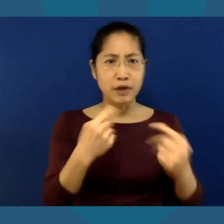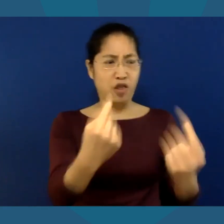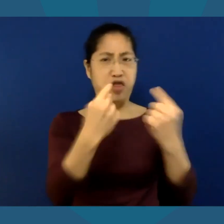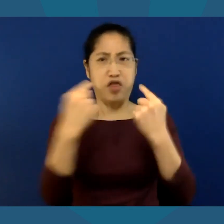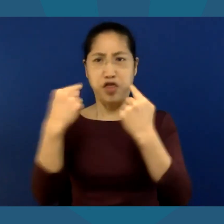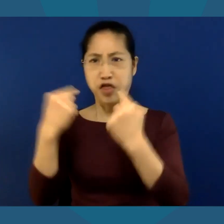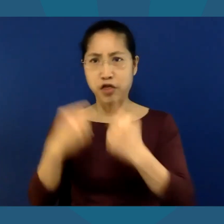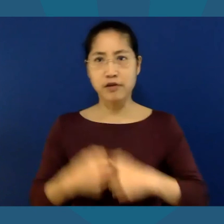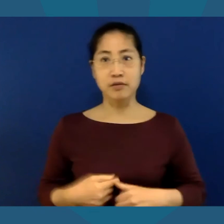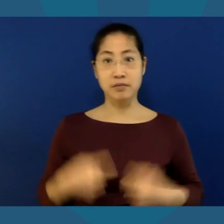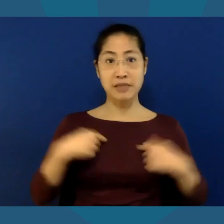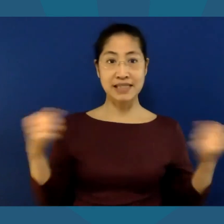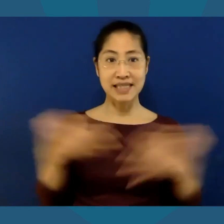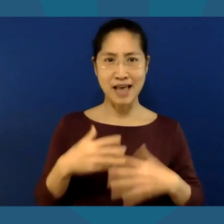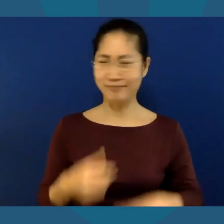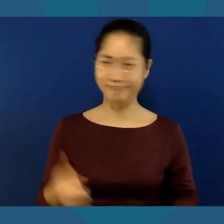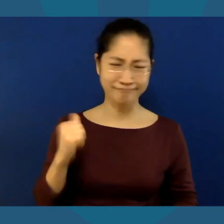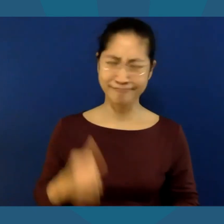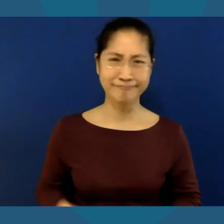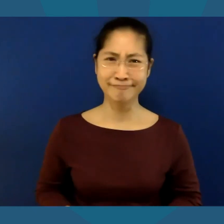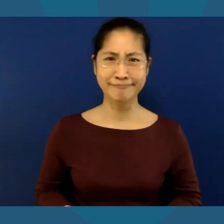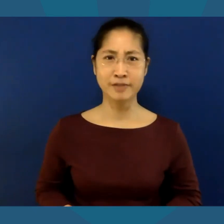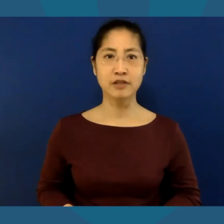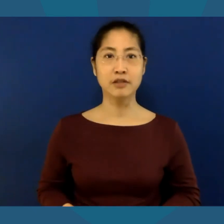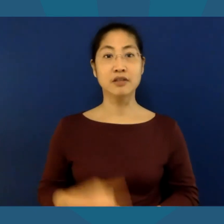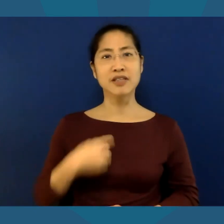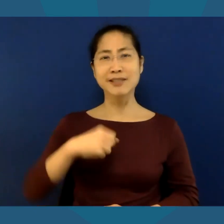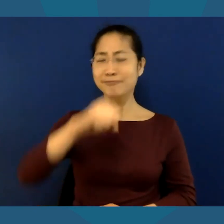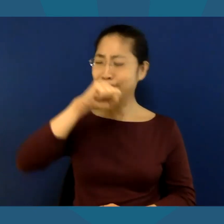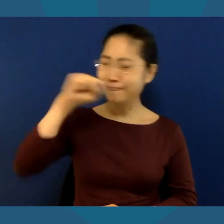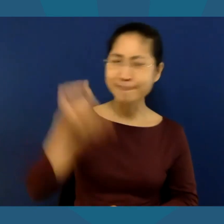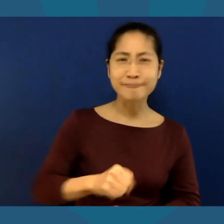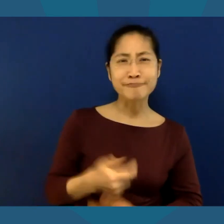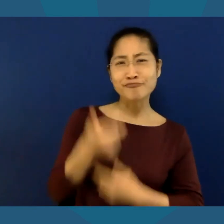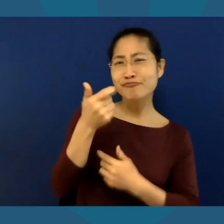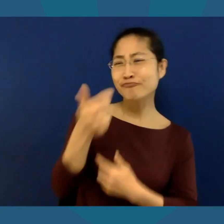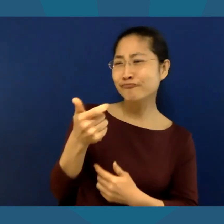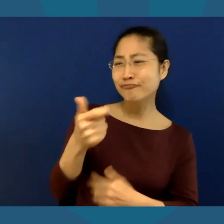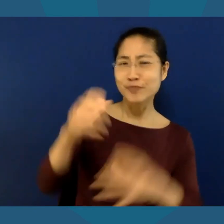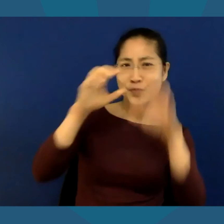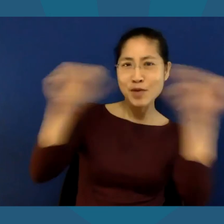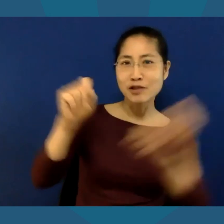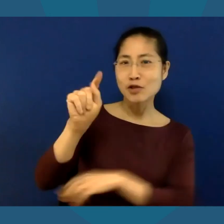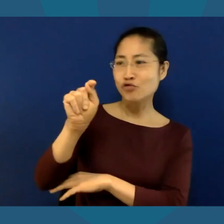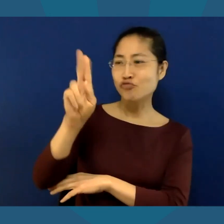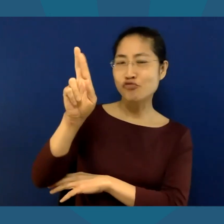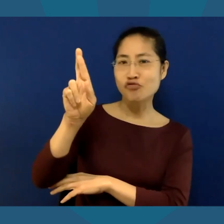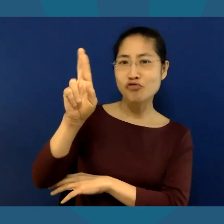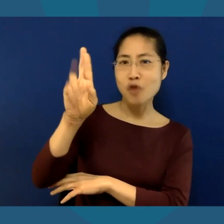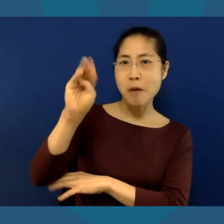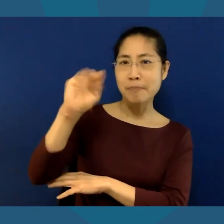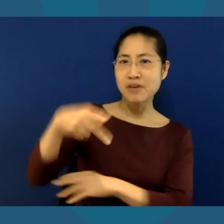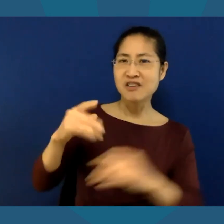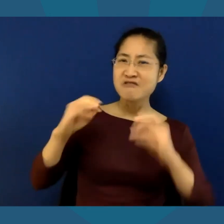attacks, but I won't be scared off. I love watching President Trump fighting